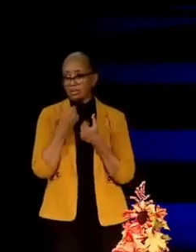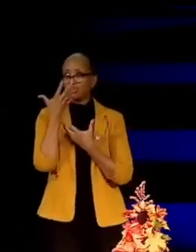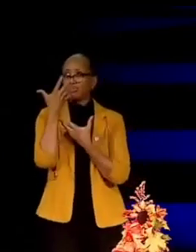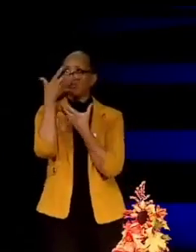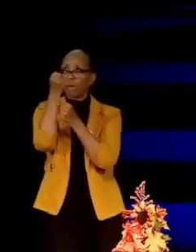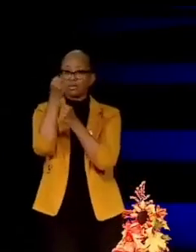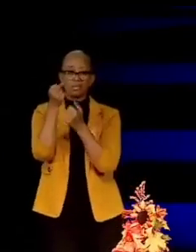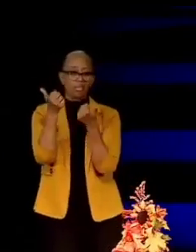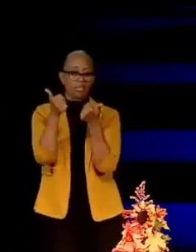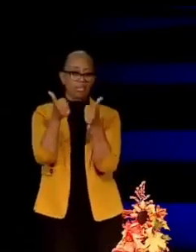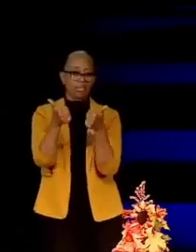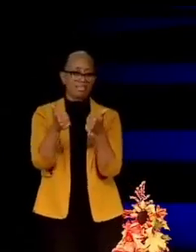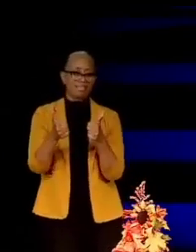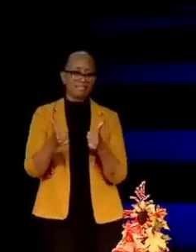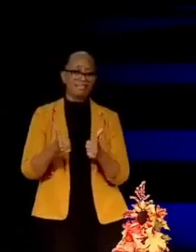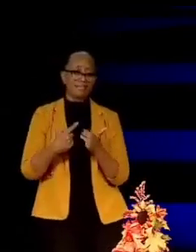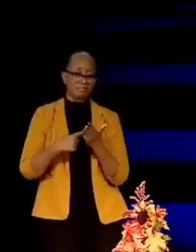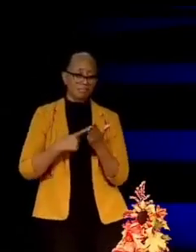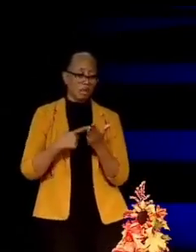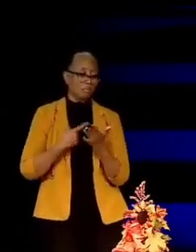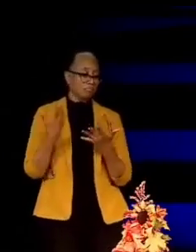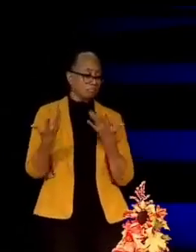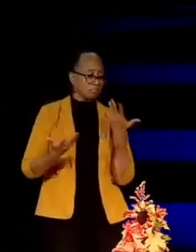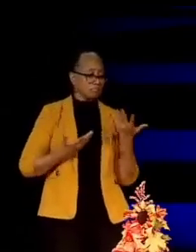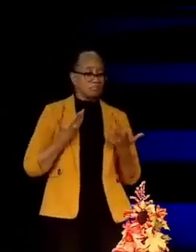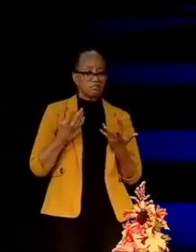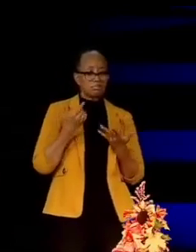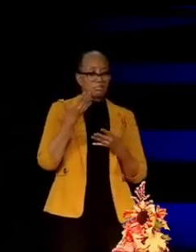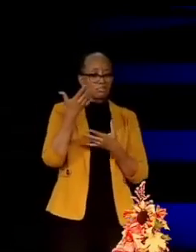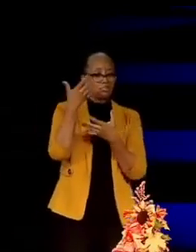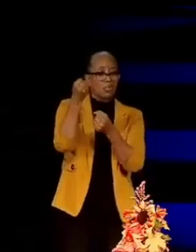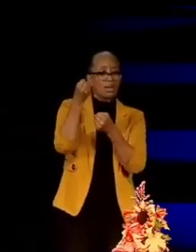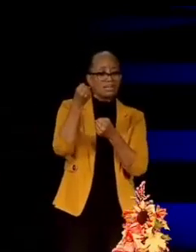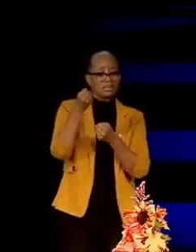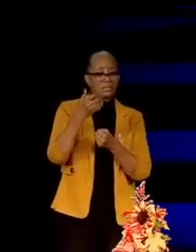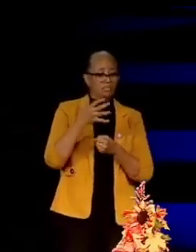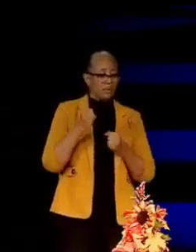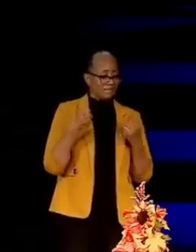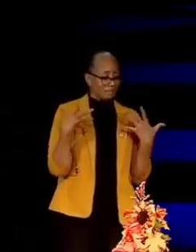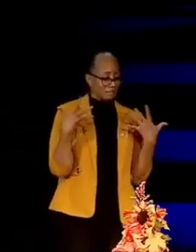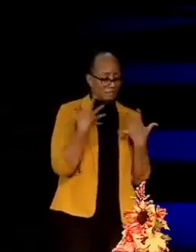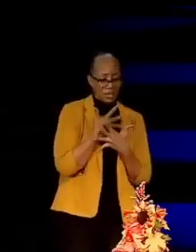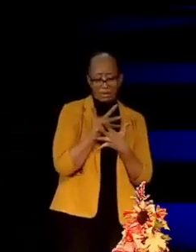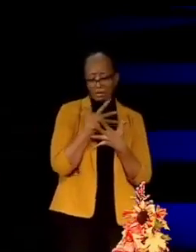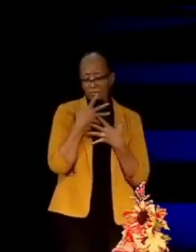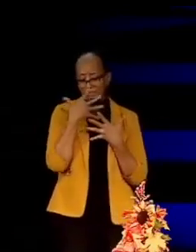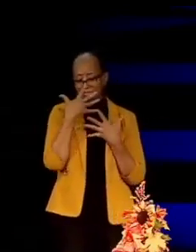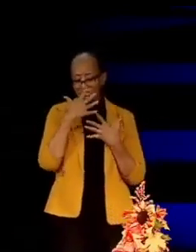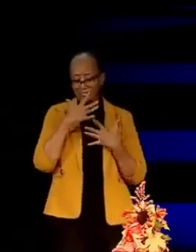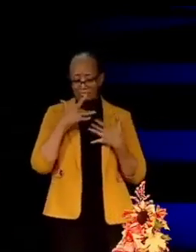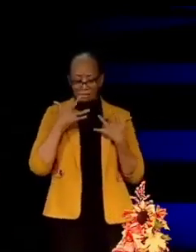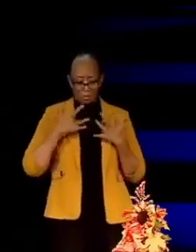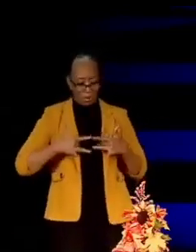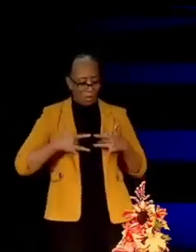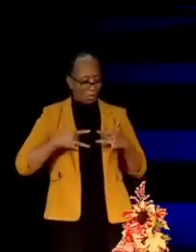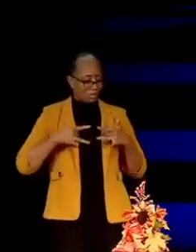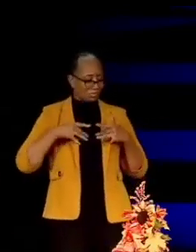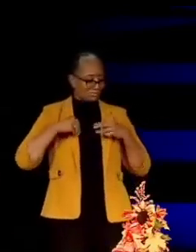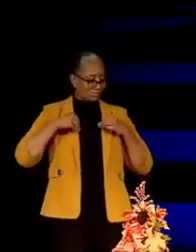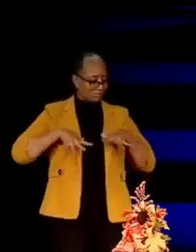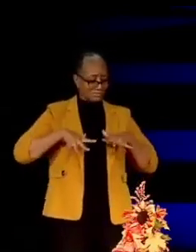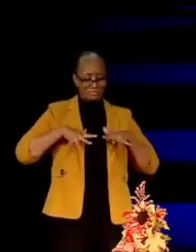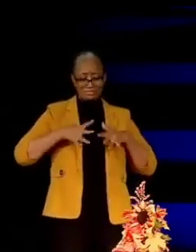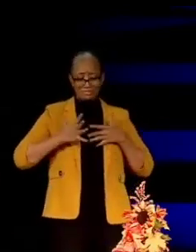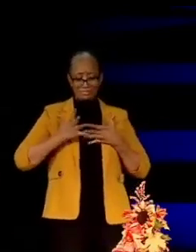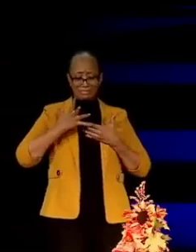trust at times. You see, when fear and anger and disappointment and even discouragement